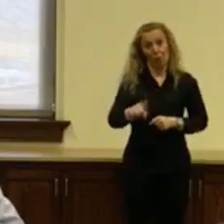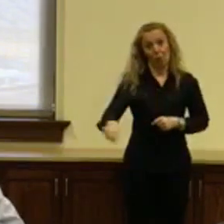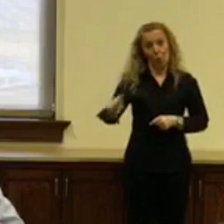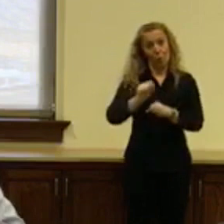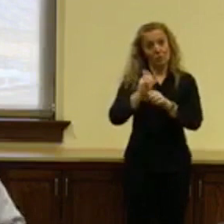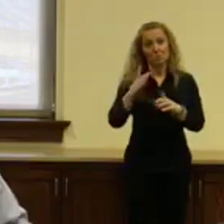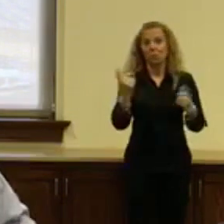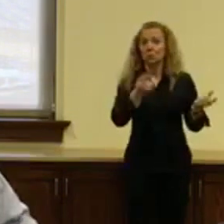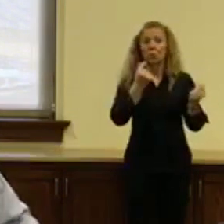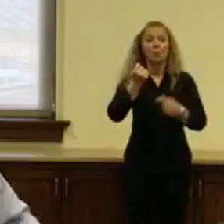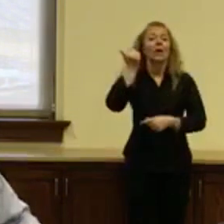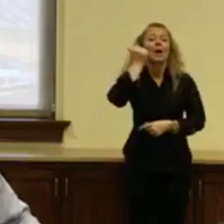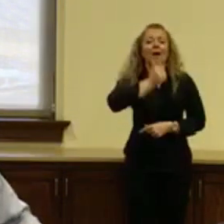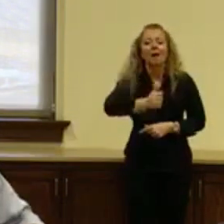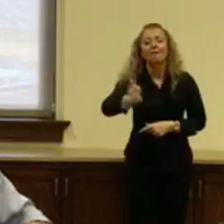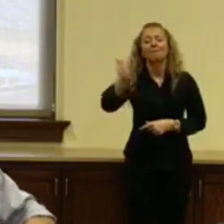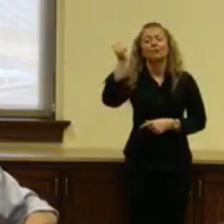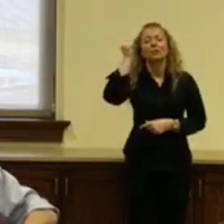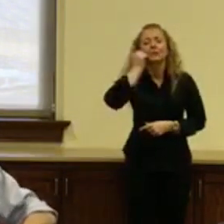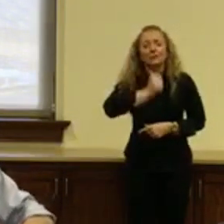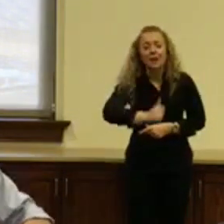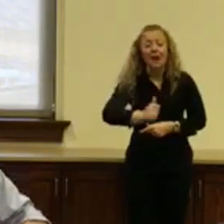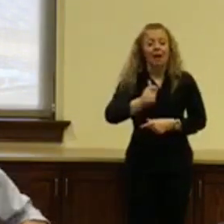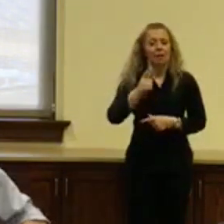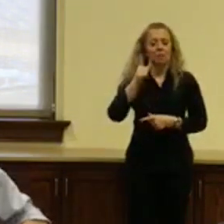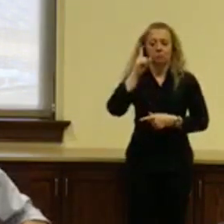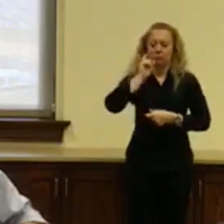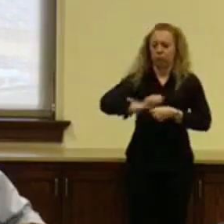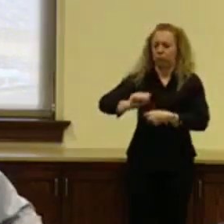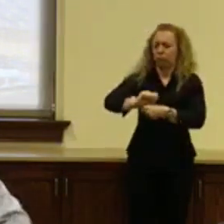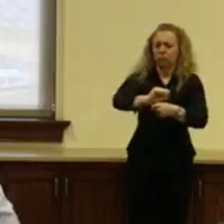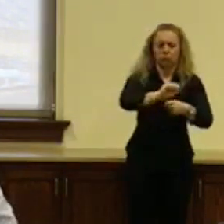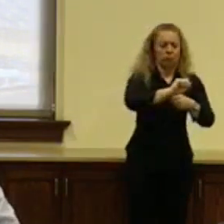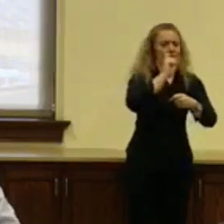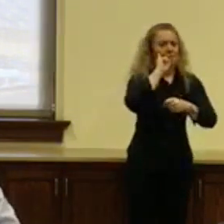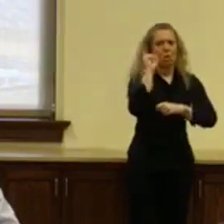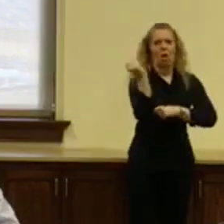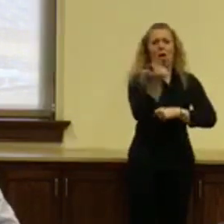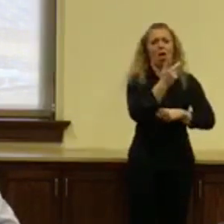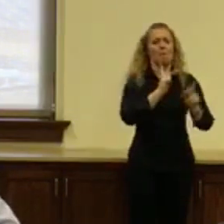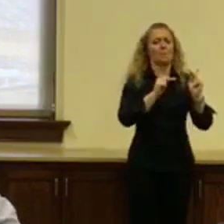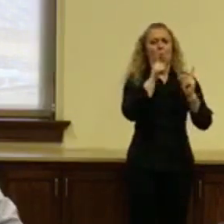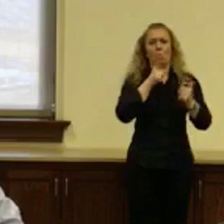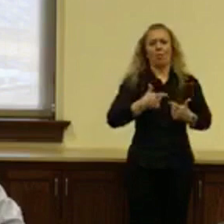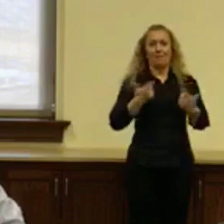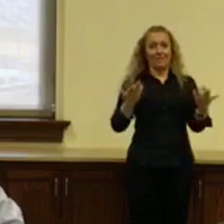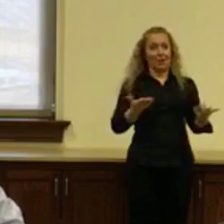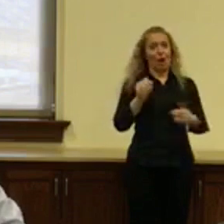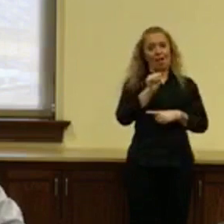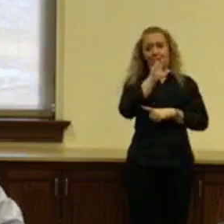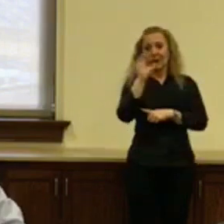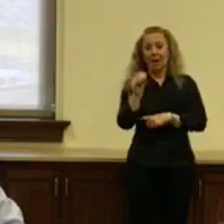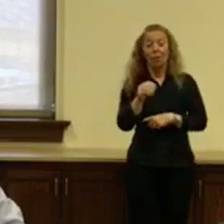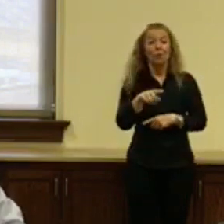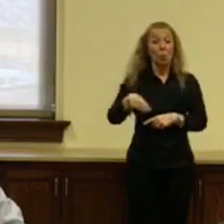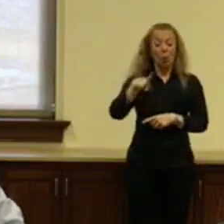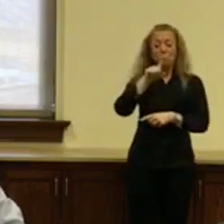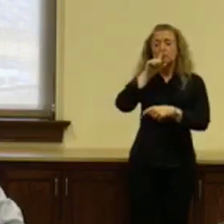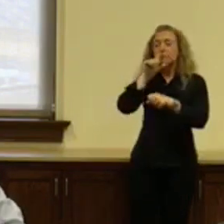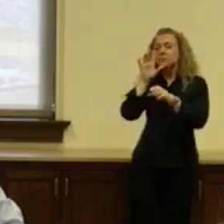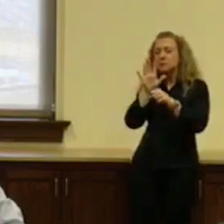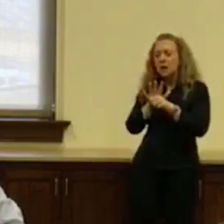and every day, tirelessly on behalf of all the residents of this county. These dedicated employees are